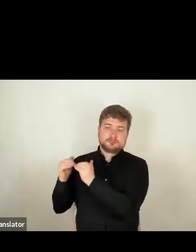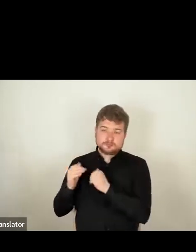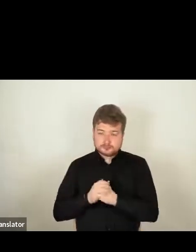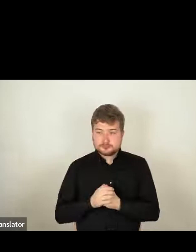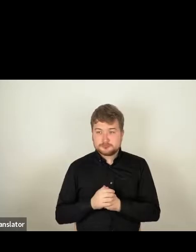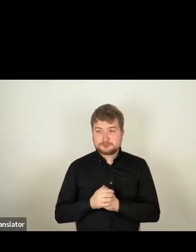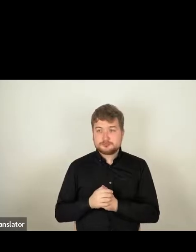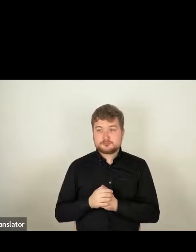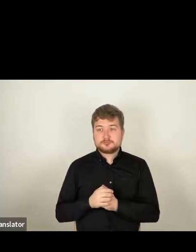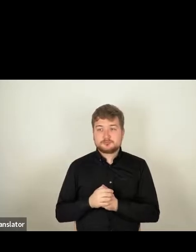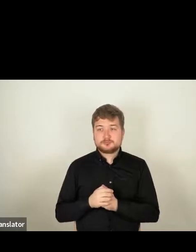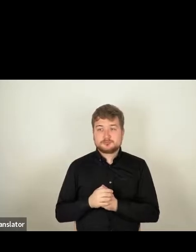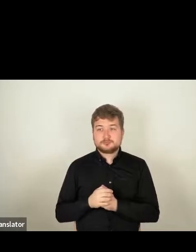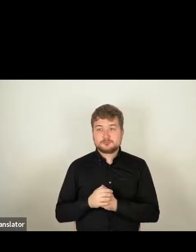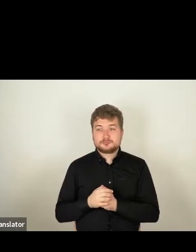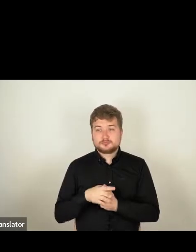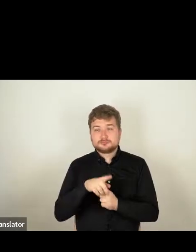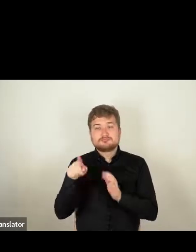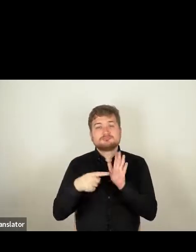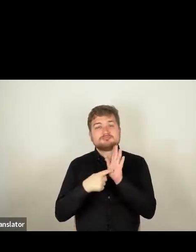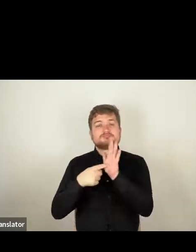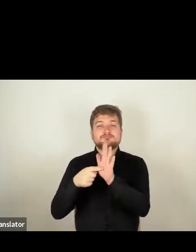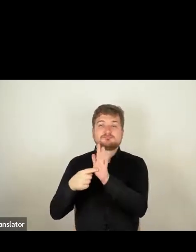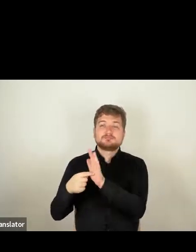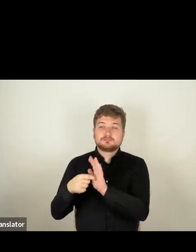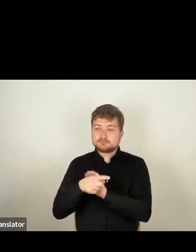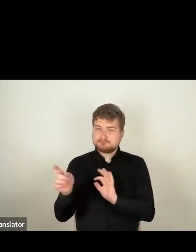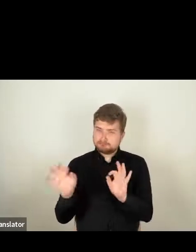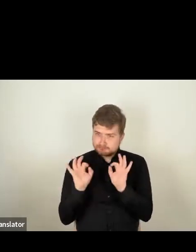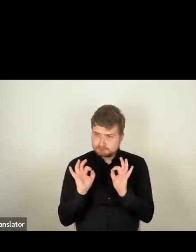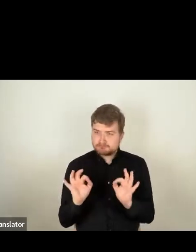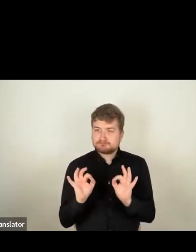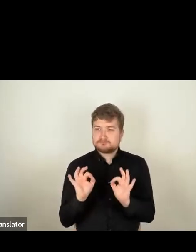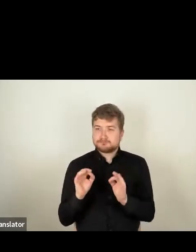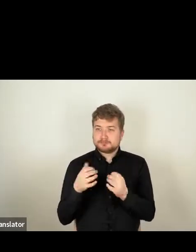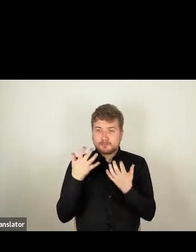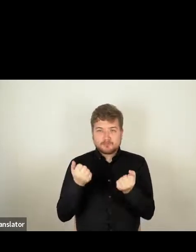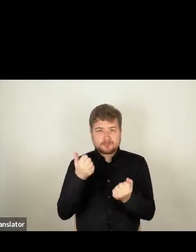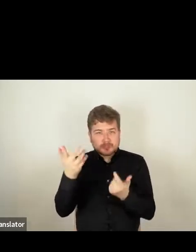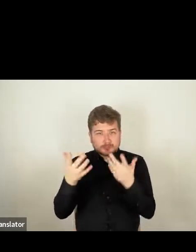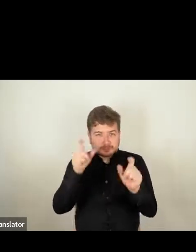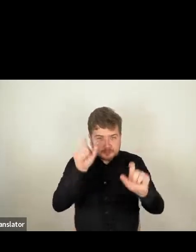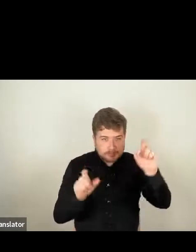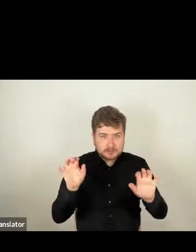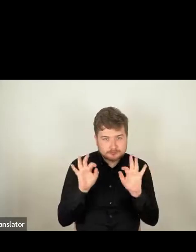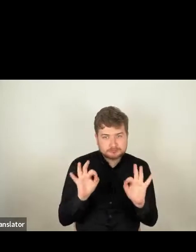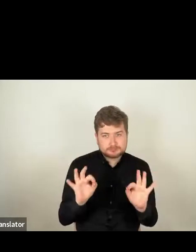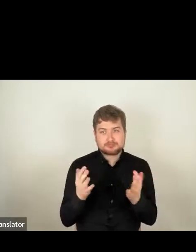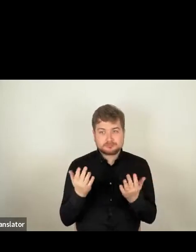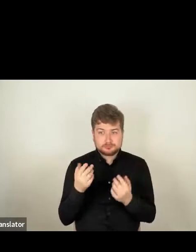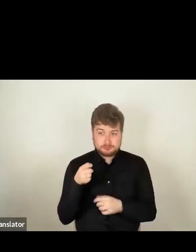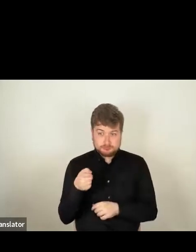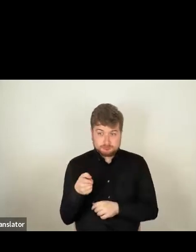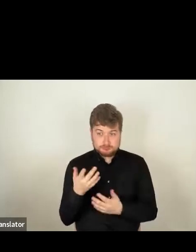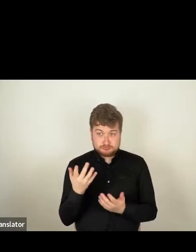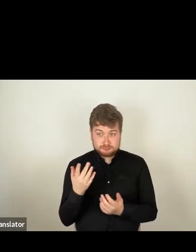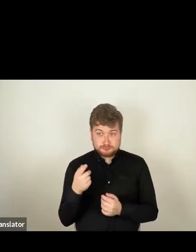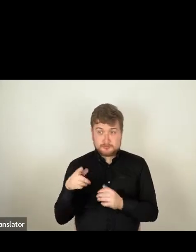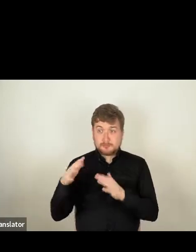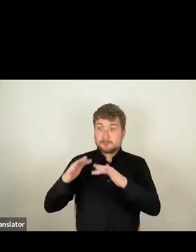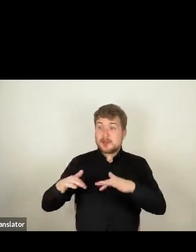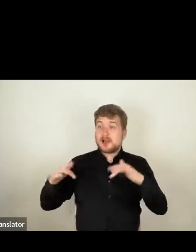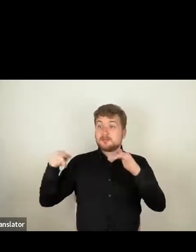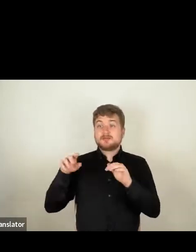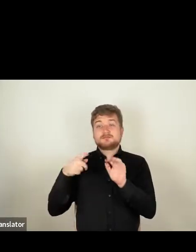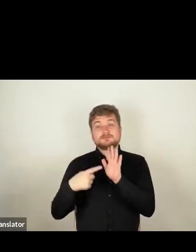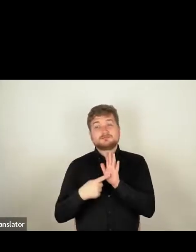because parliaments in any democracy needs to be representative of its people. And that means a diversity of people. And that means we don't